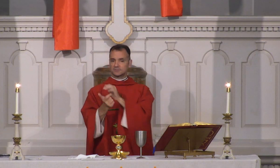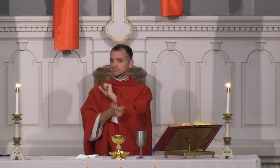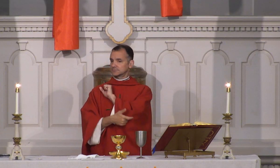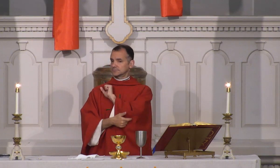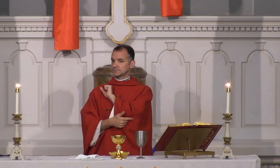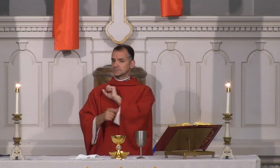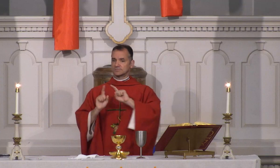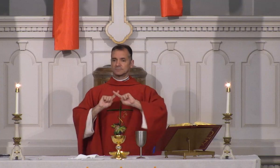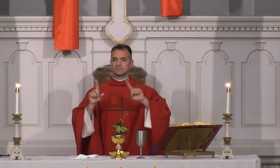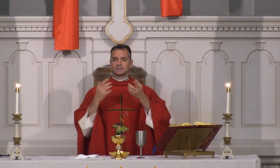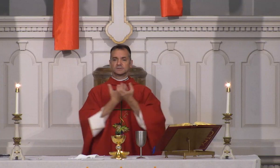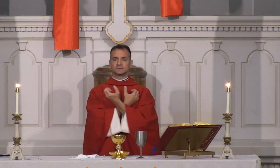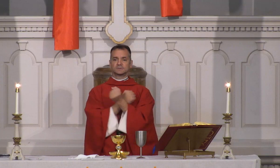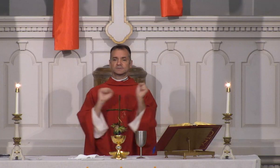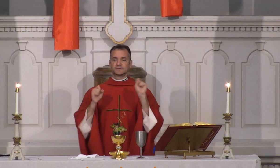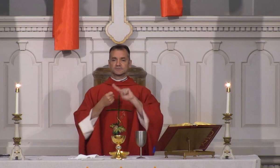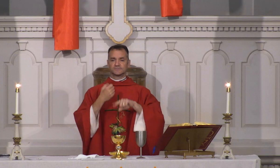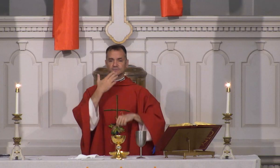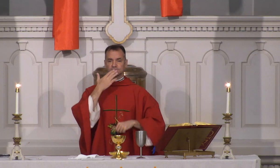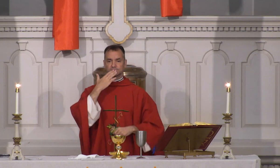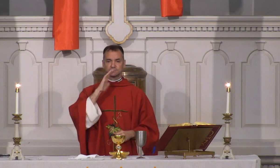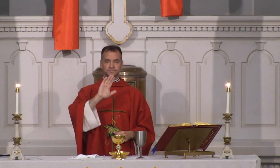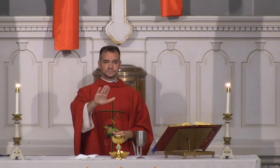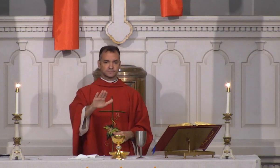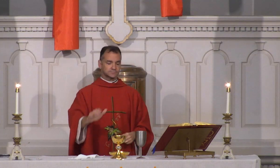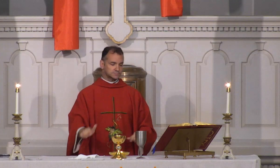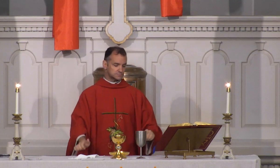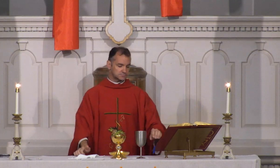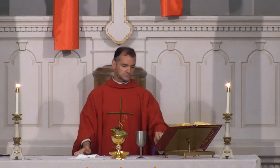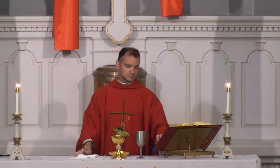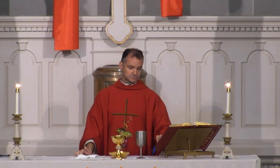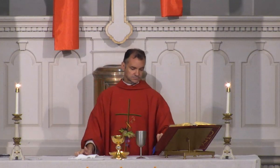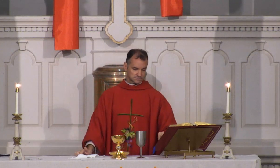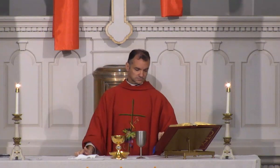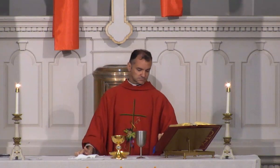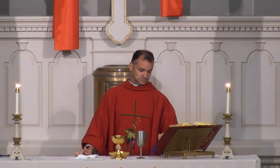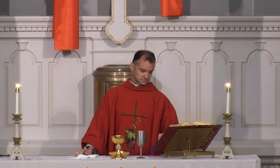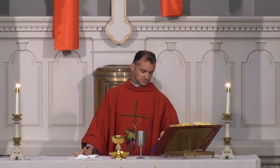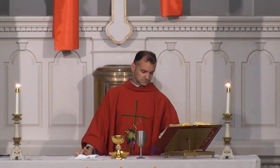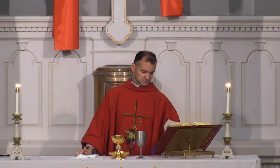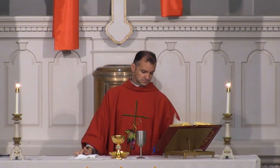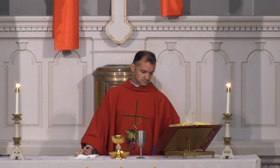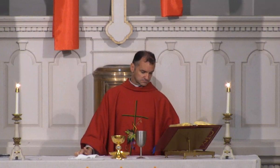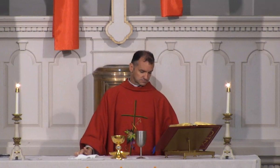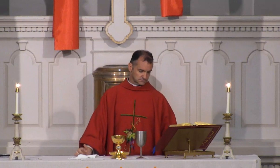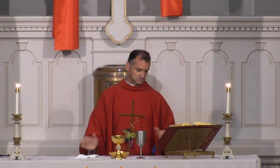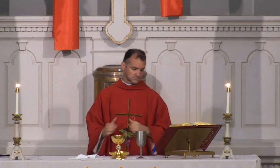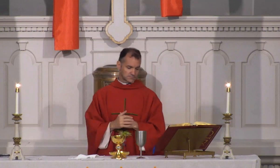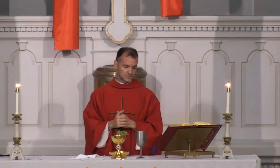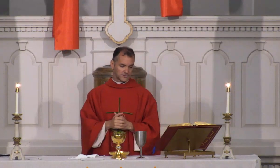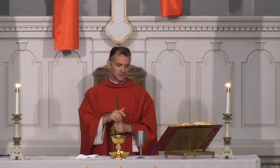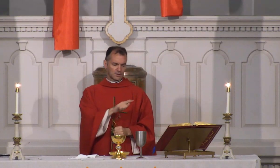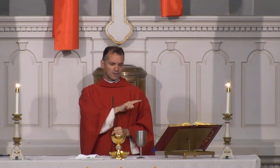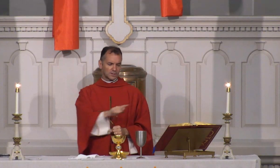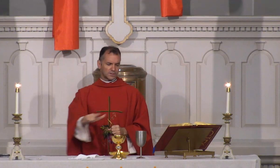trespass against us. And lead us not into temptation, but deliver us from evil.